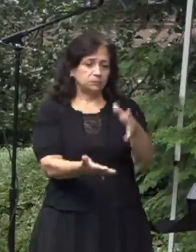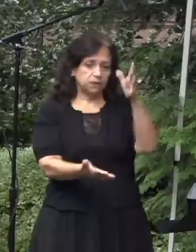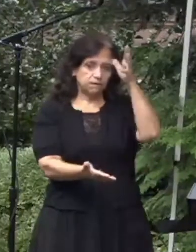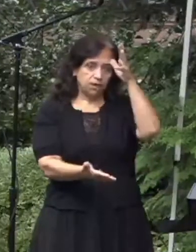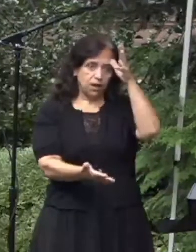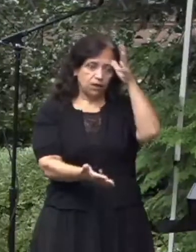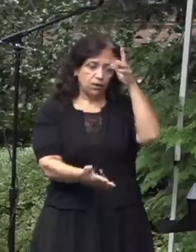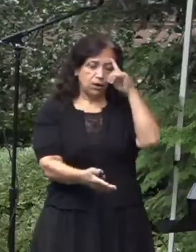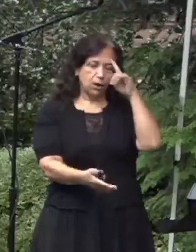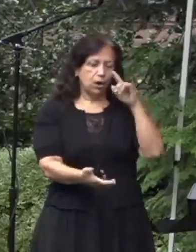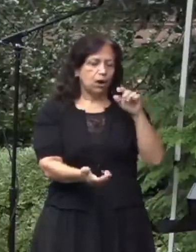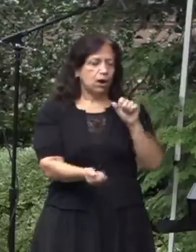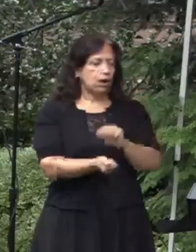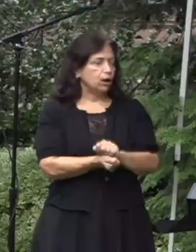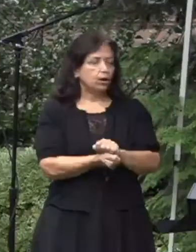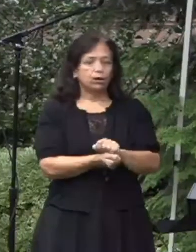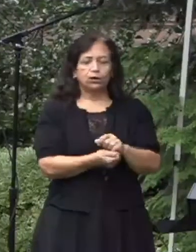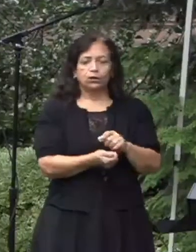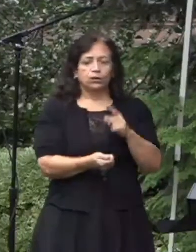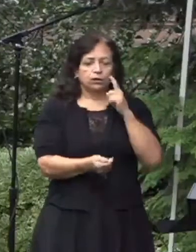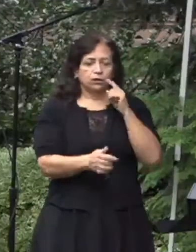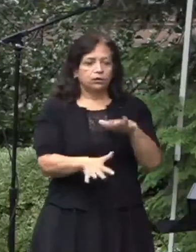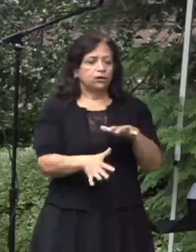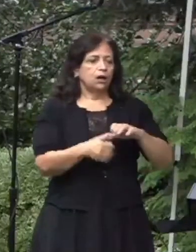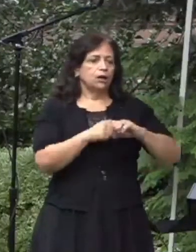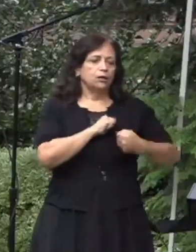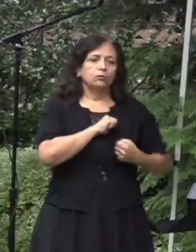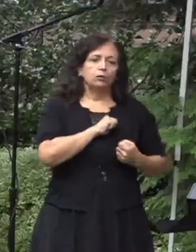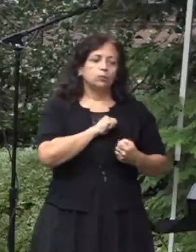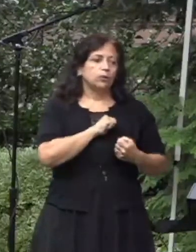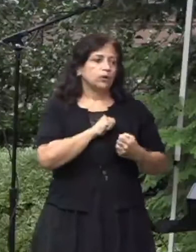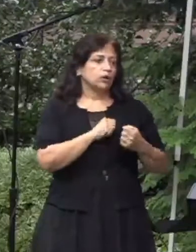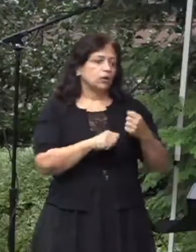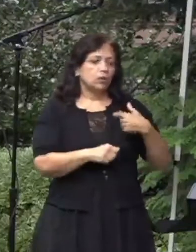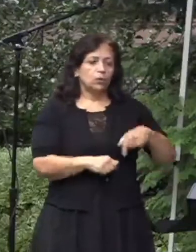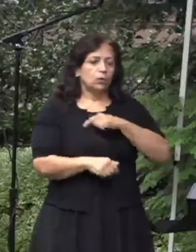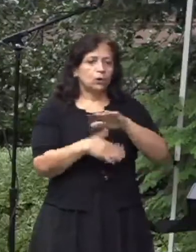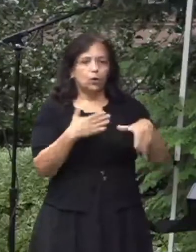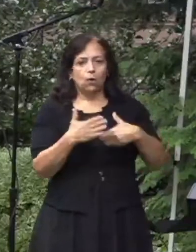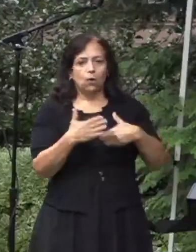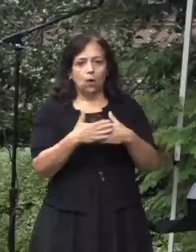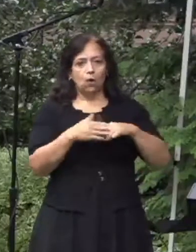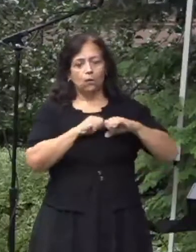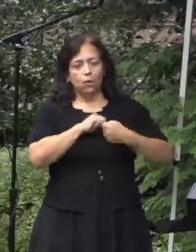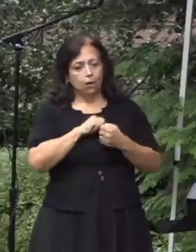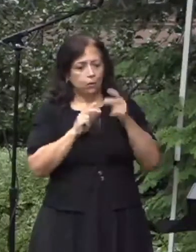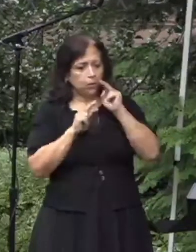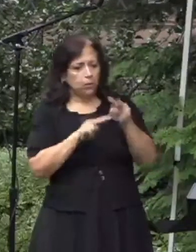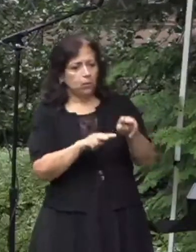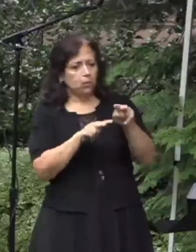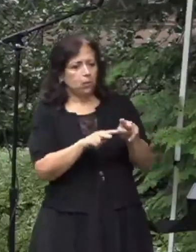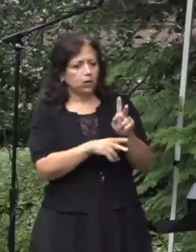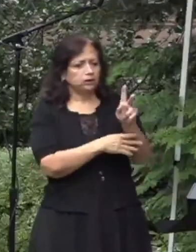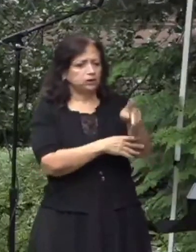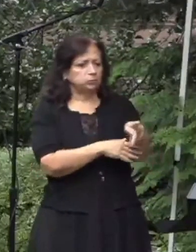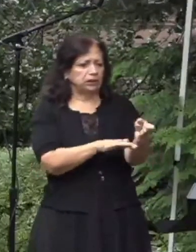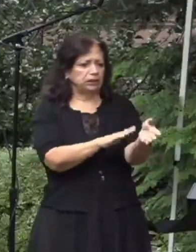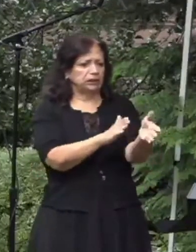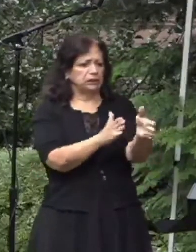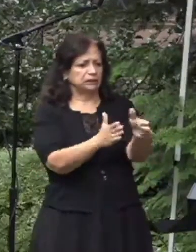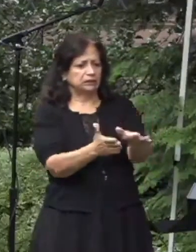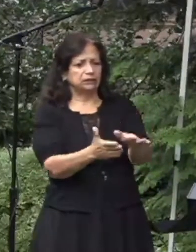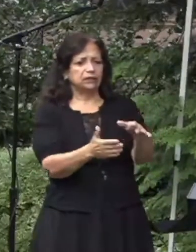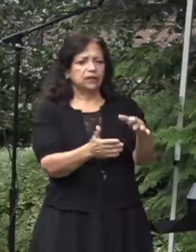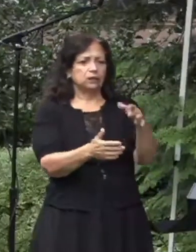was devastated. We were all literally heartbroken. And I watched my father sit with